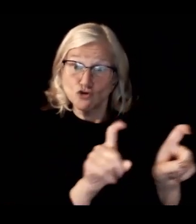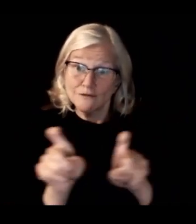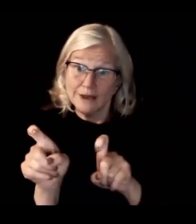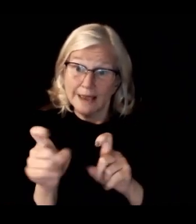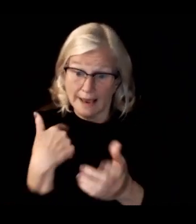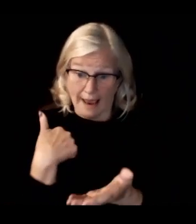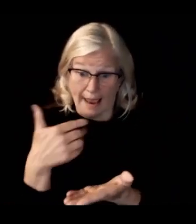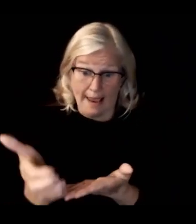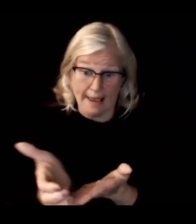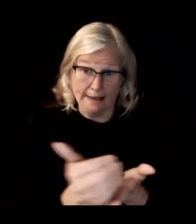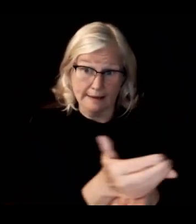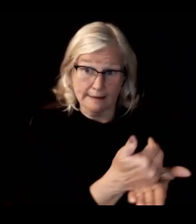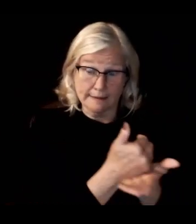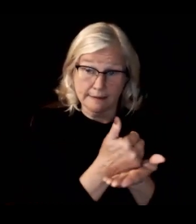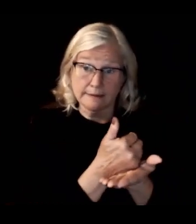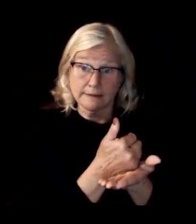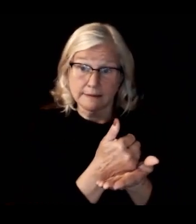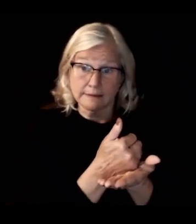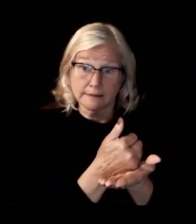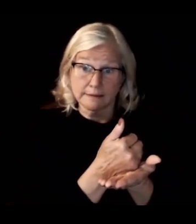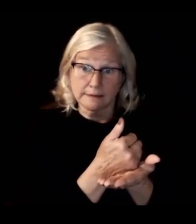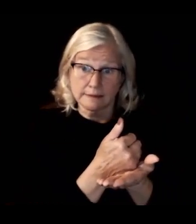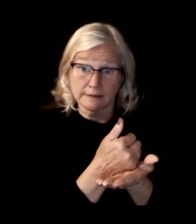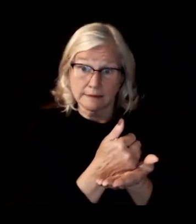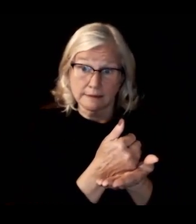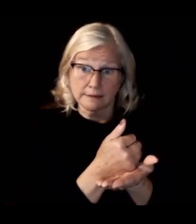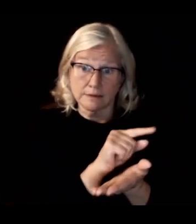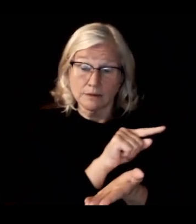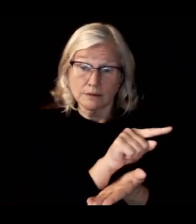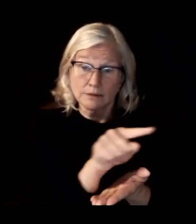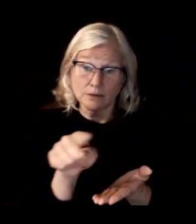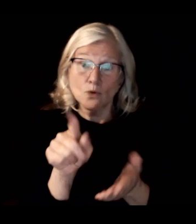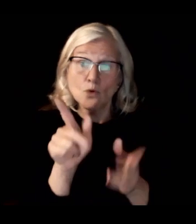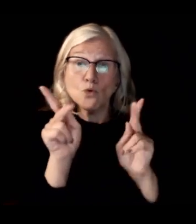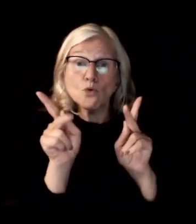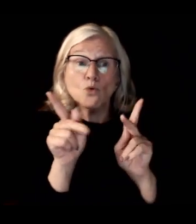August, from those that responded, we know that